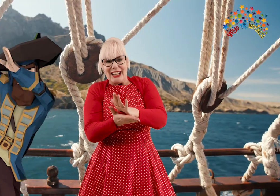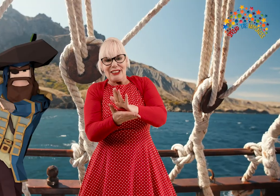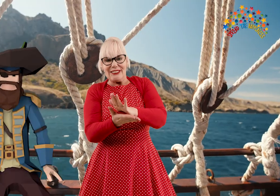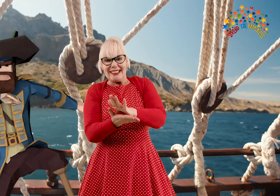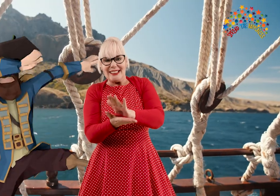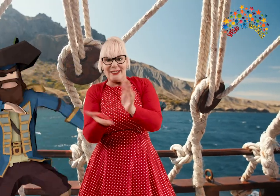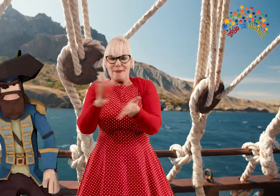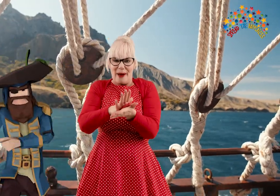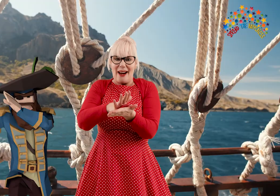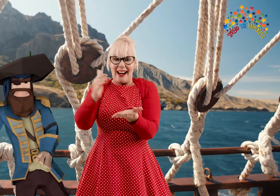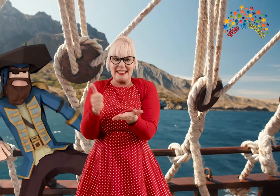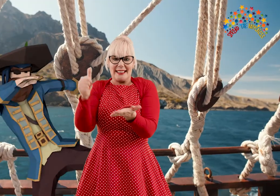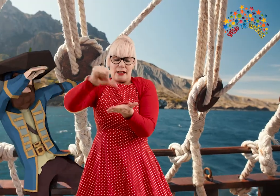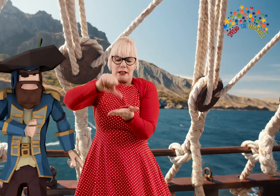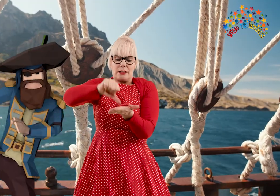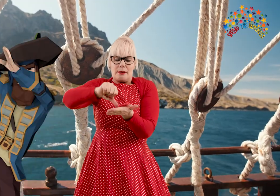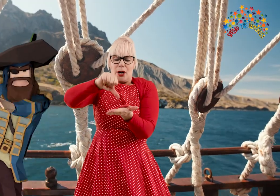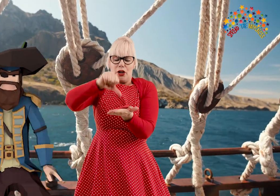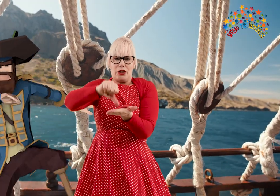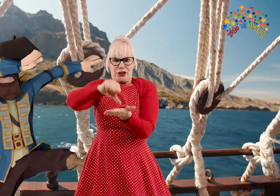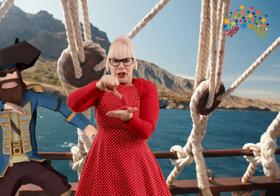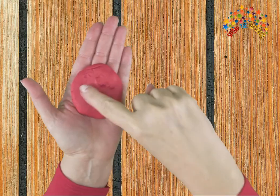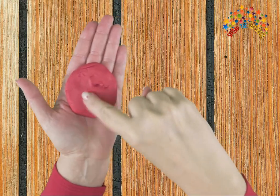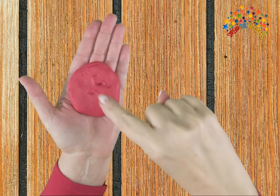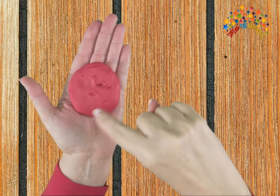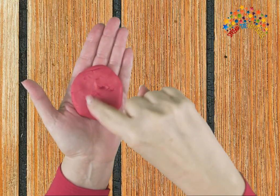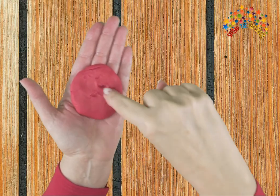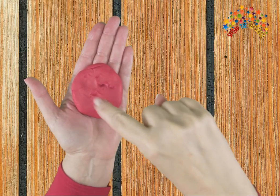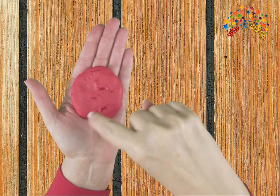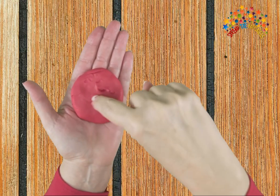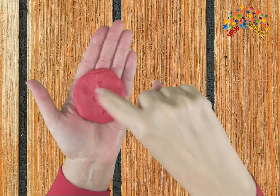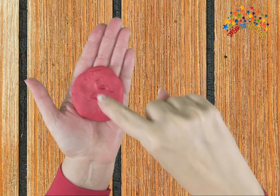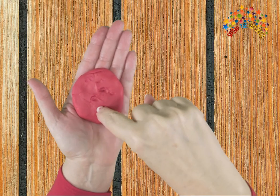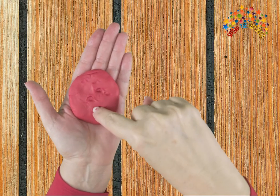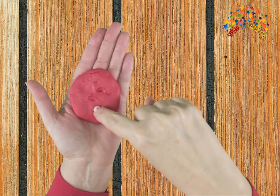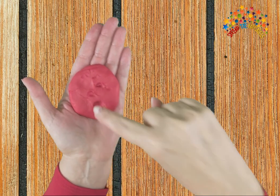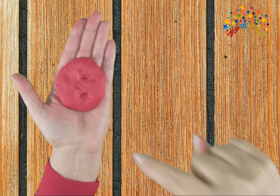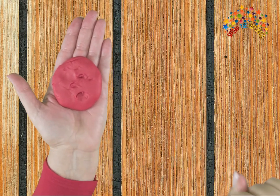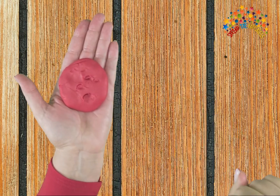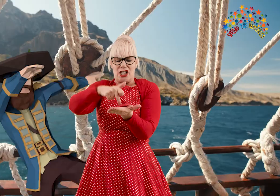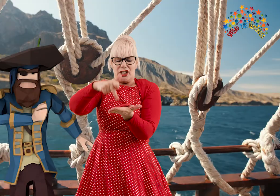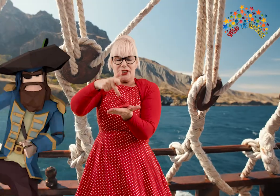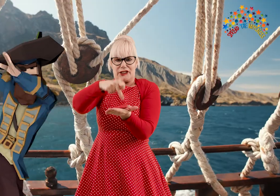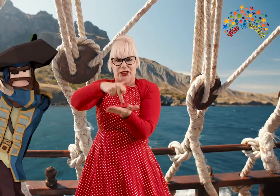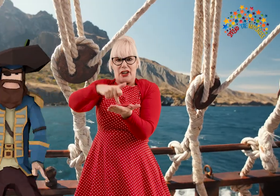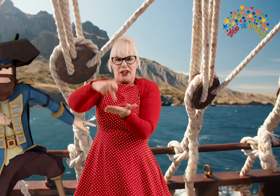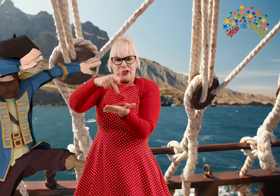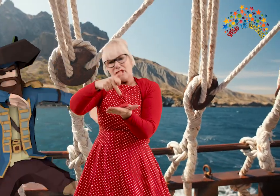You can do it, pirates! Pirate jig, you cheeky pirates!